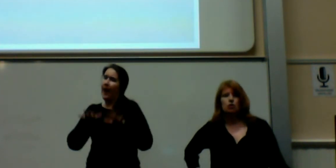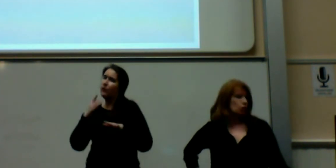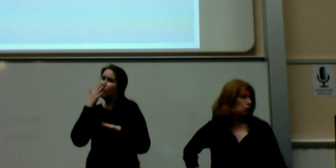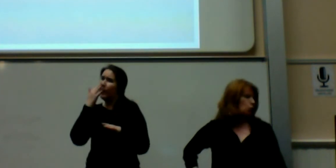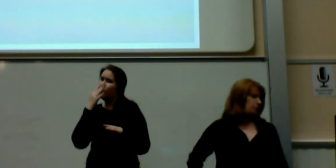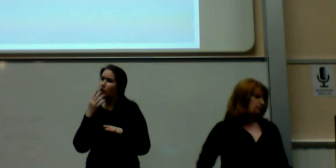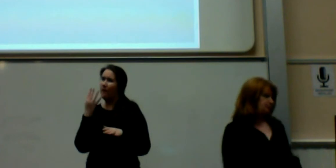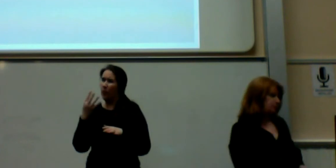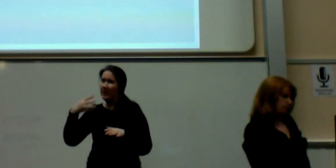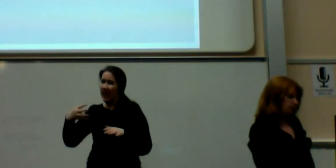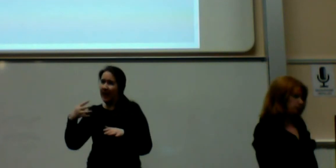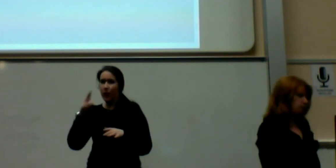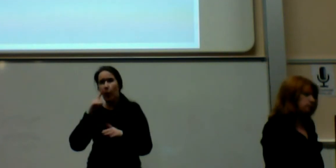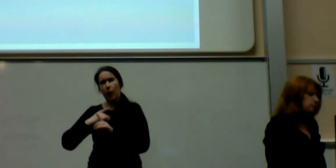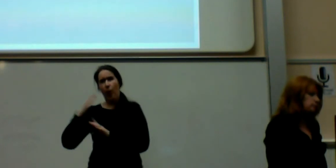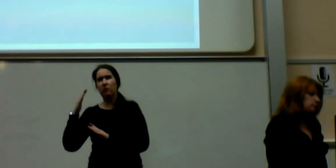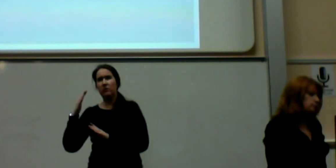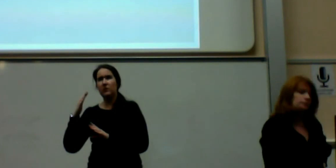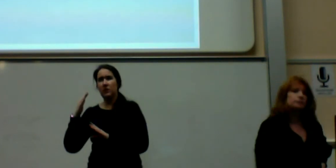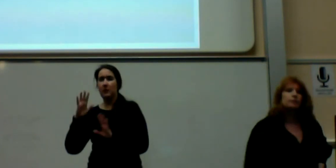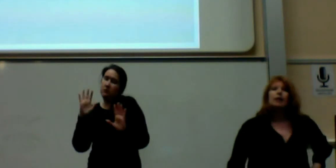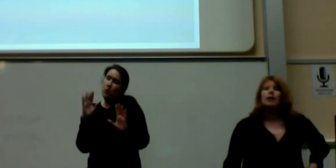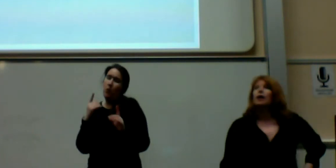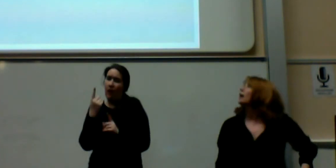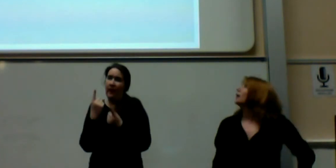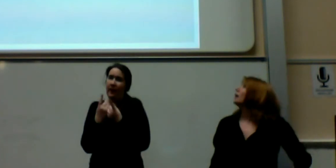age in this cohort.